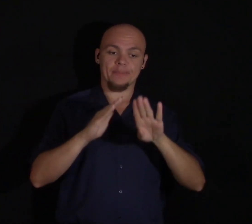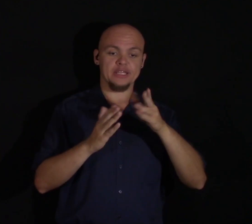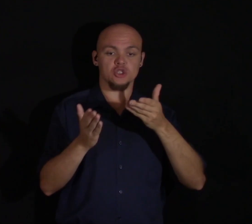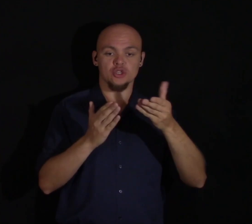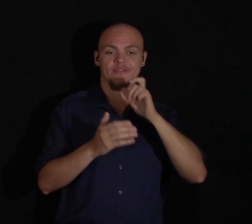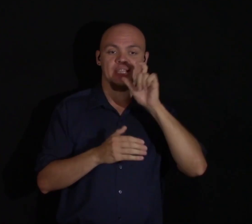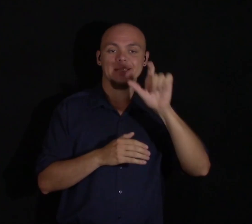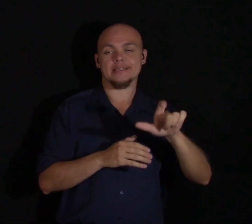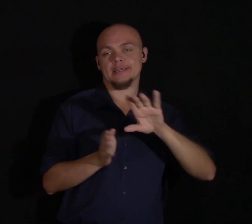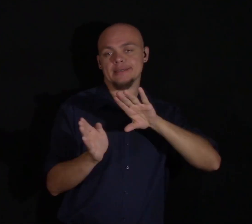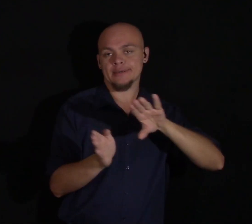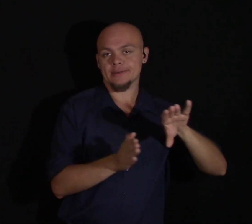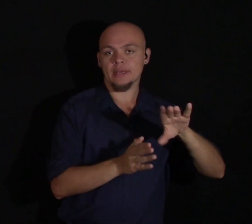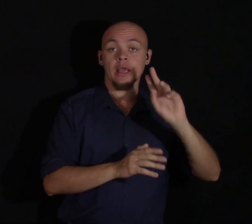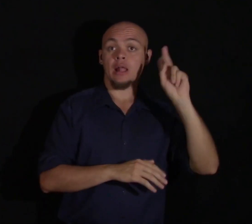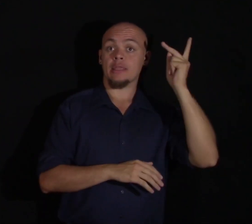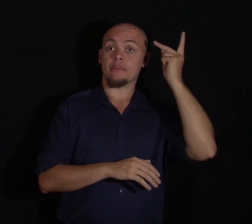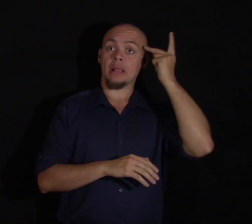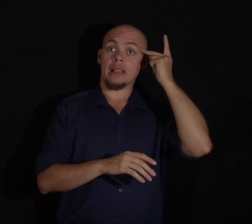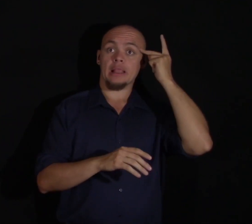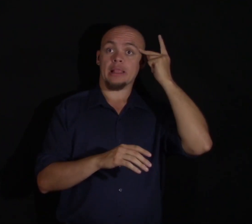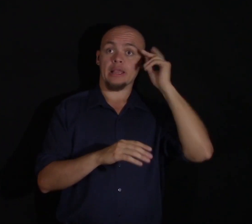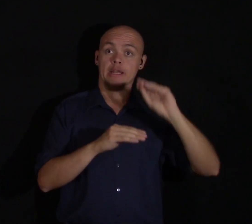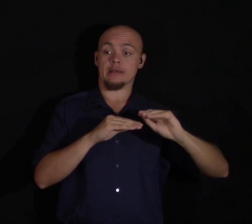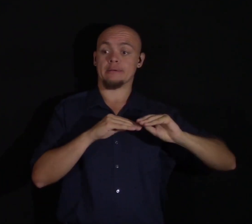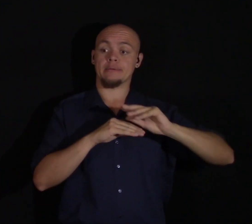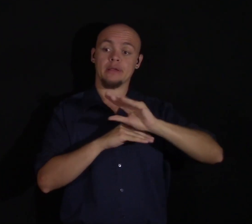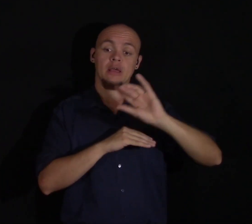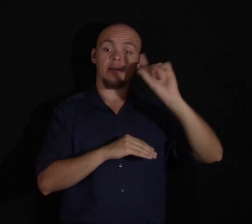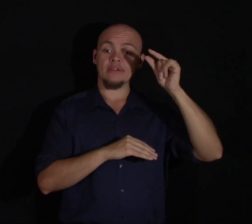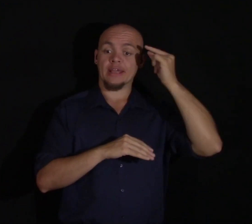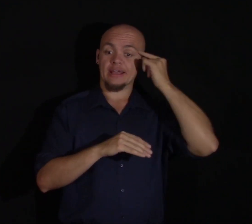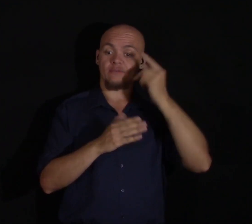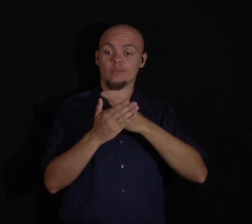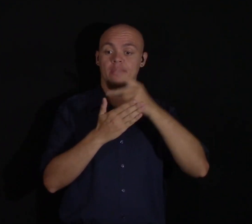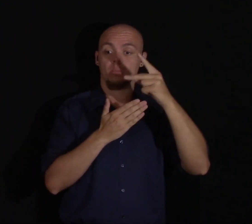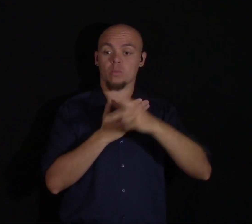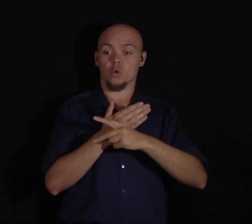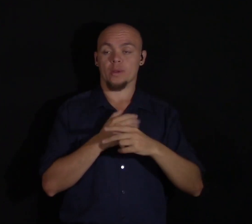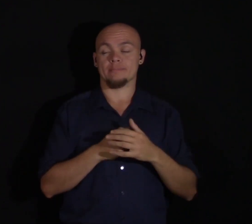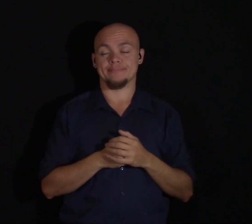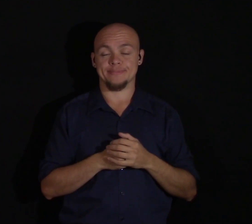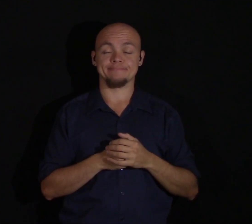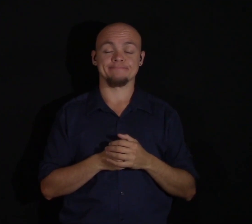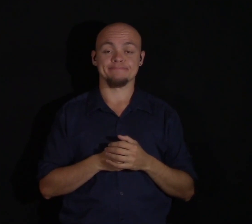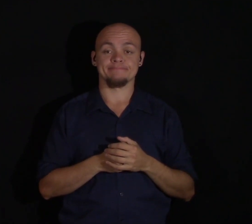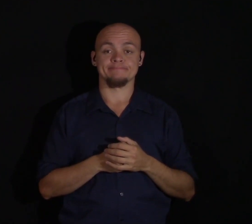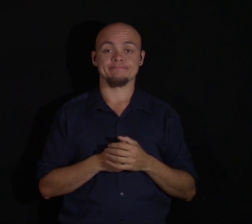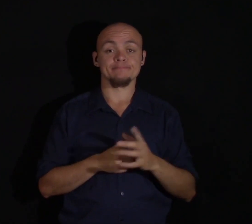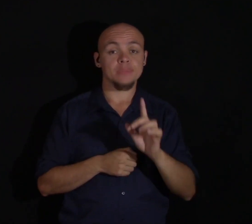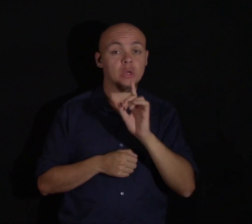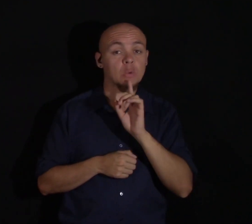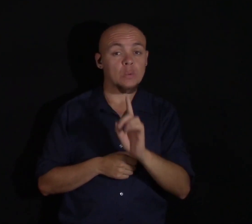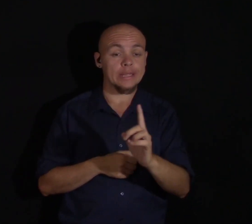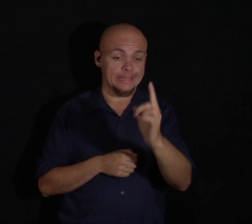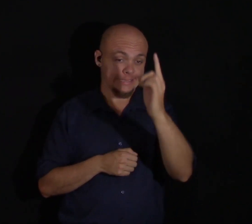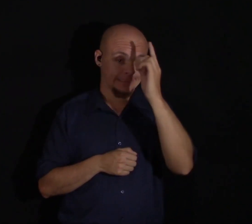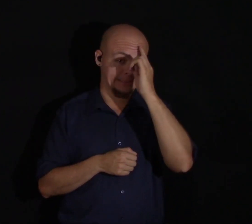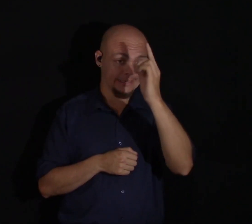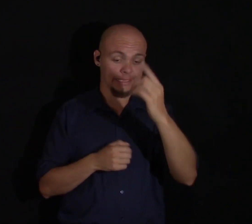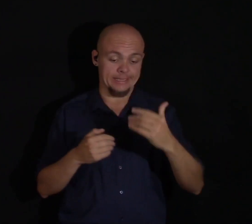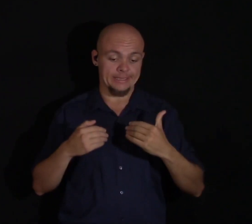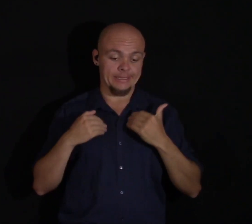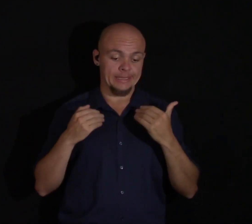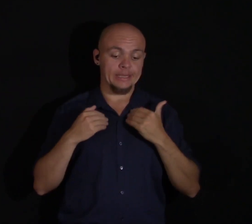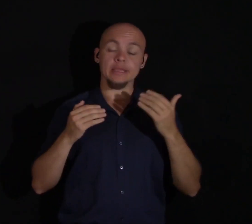and without the political agendas of government programs. I really think young adults could benefit